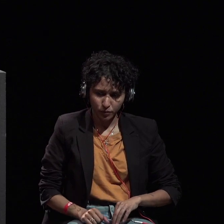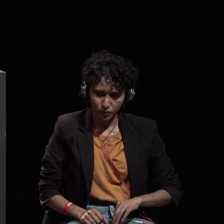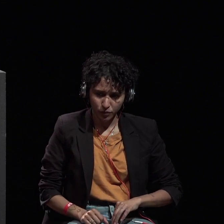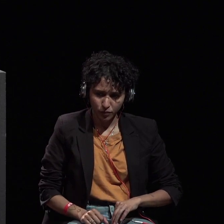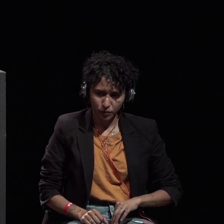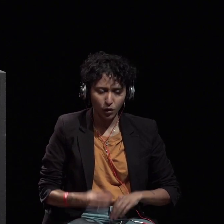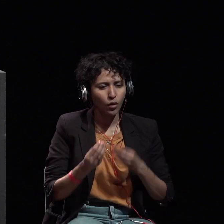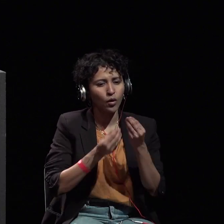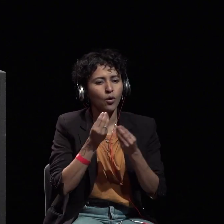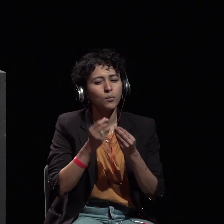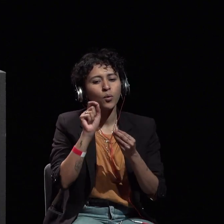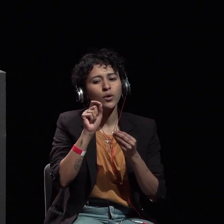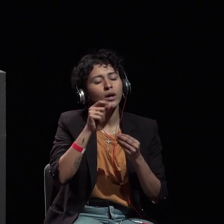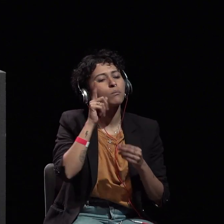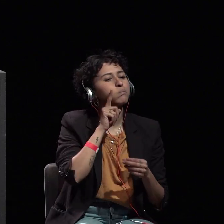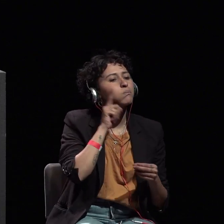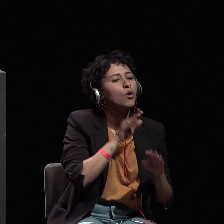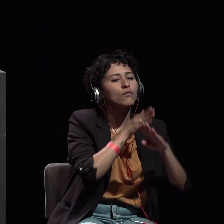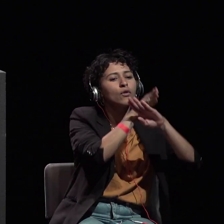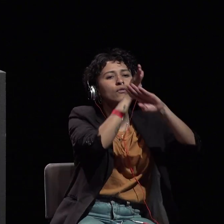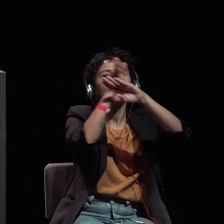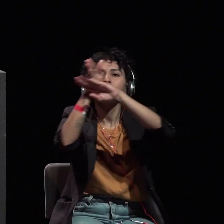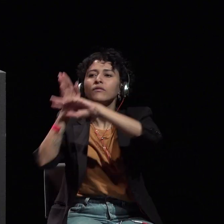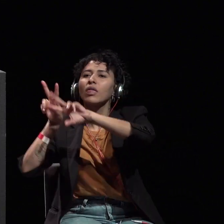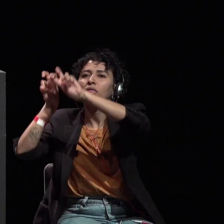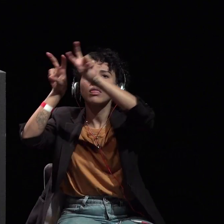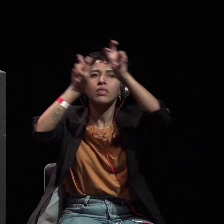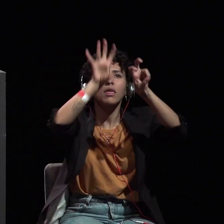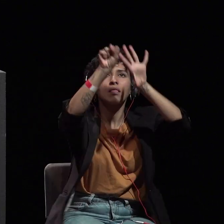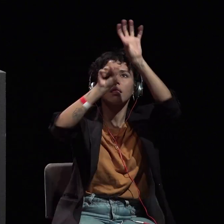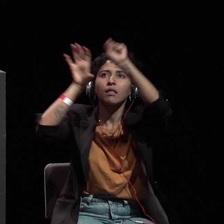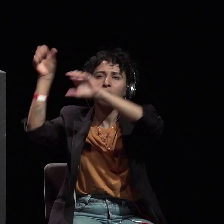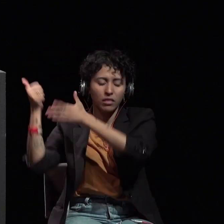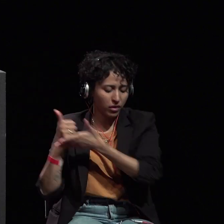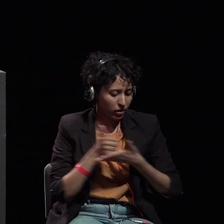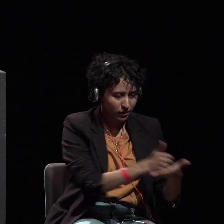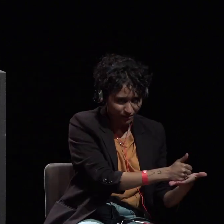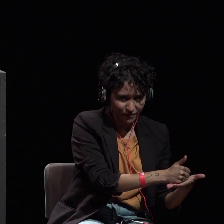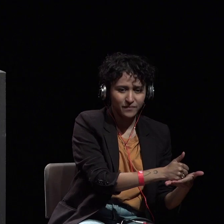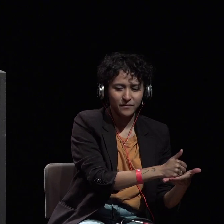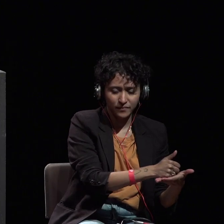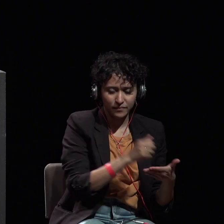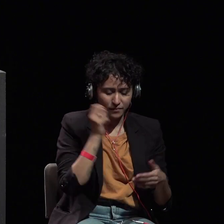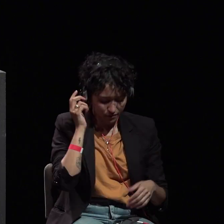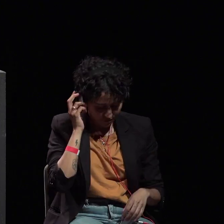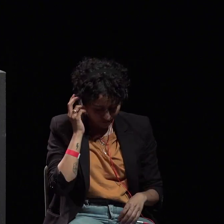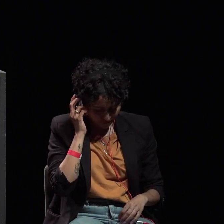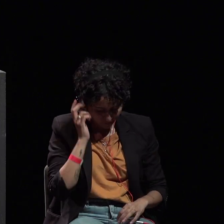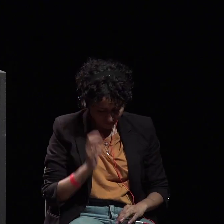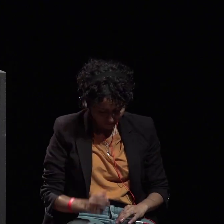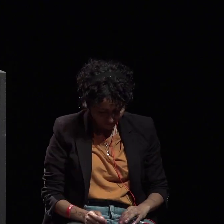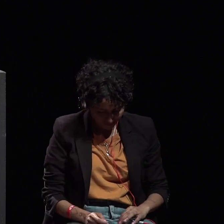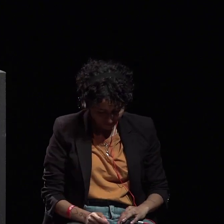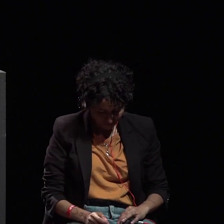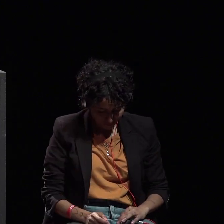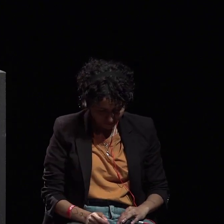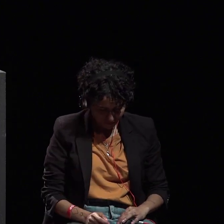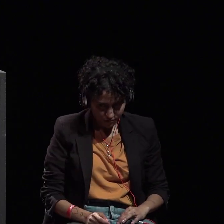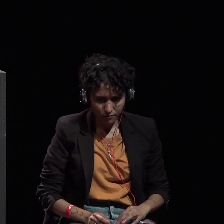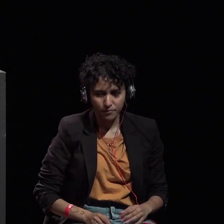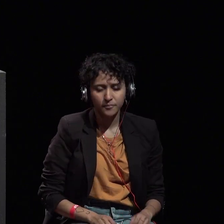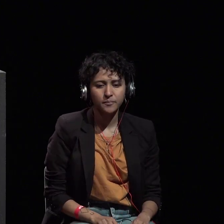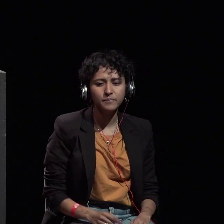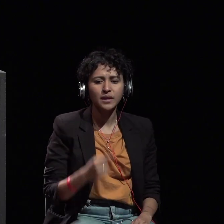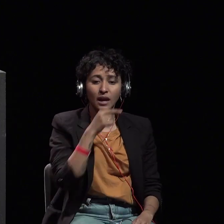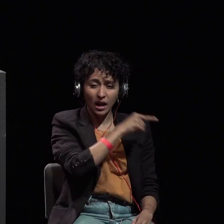Expedition. Such expeditions, like the formation of museums, were part of the performance of nationhood, part of an Enlightenment project. And this